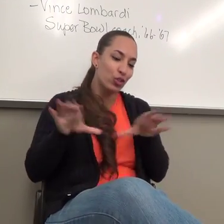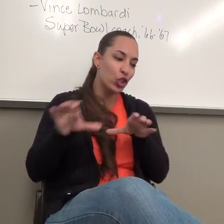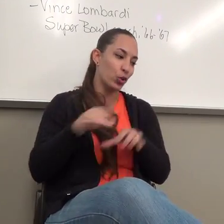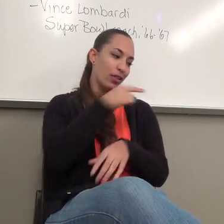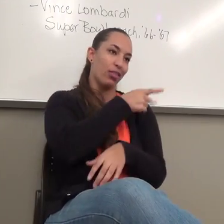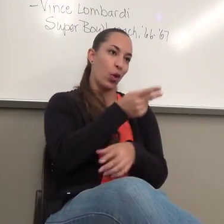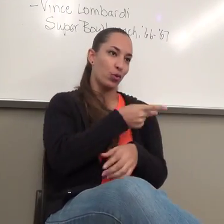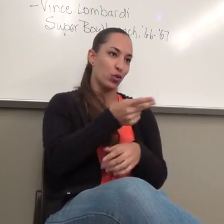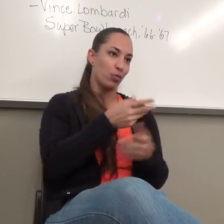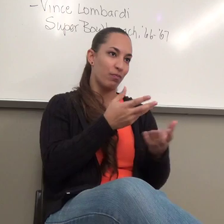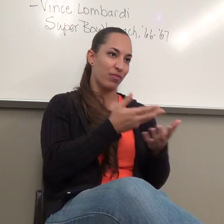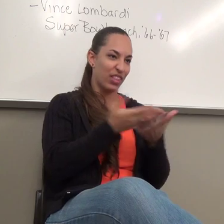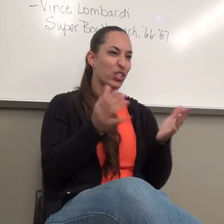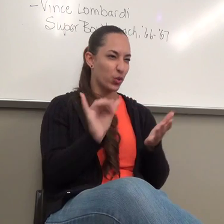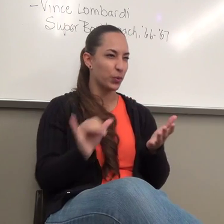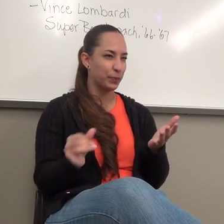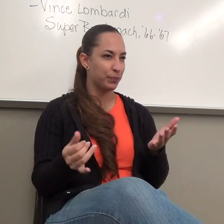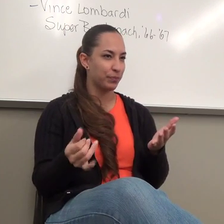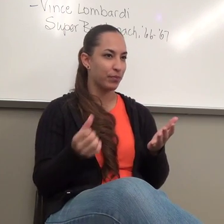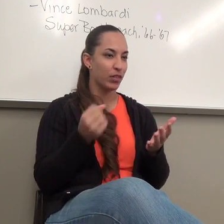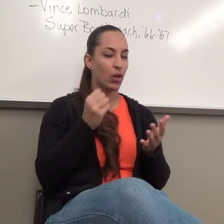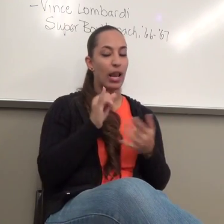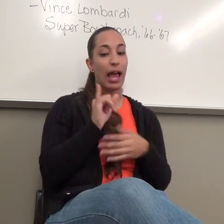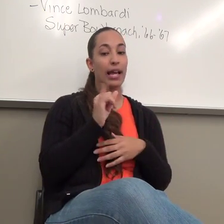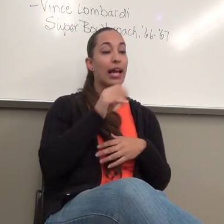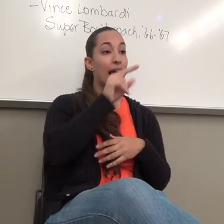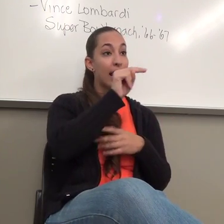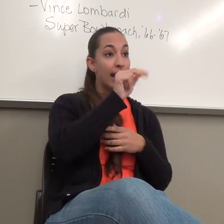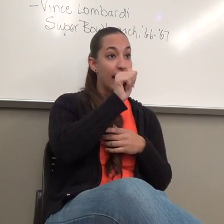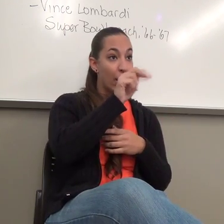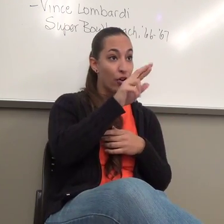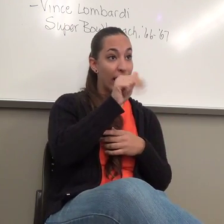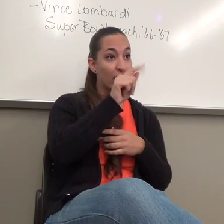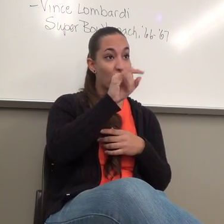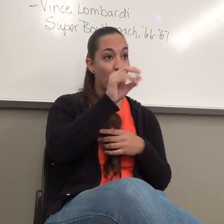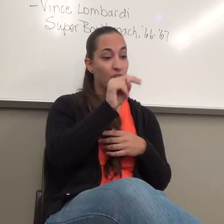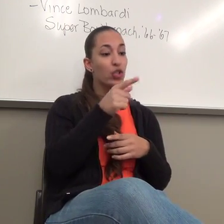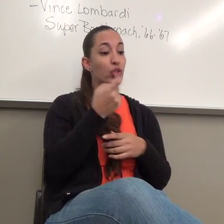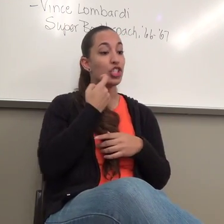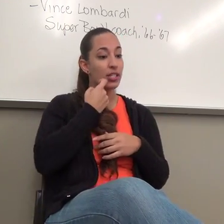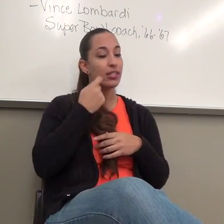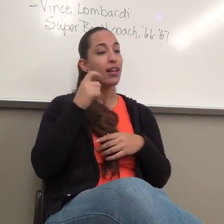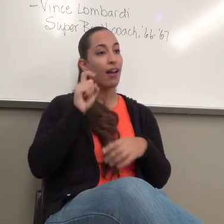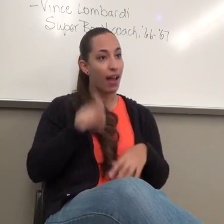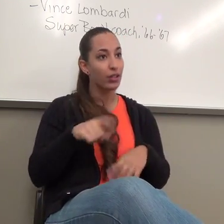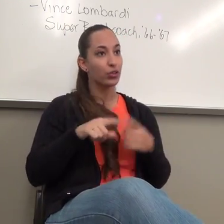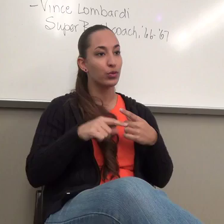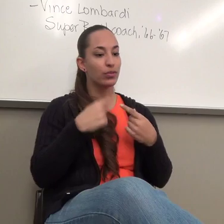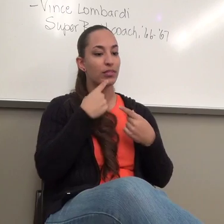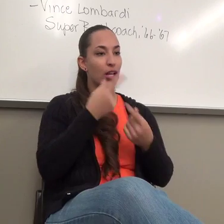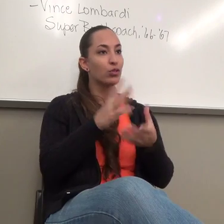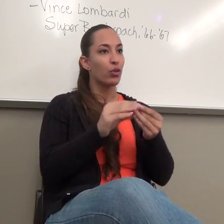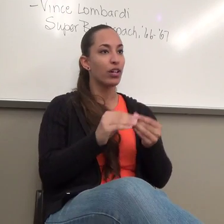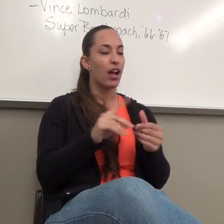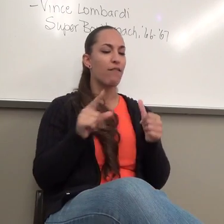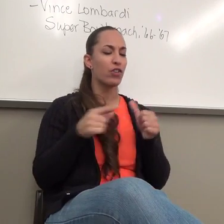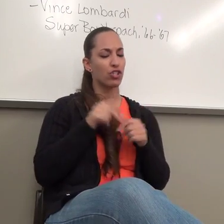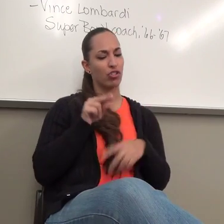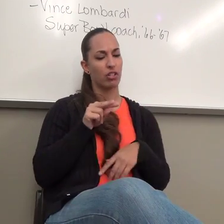room. The narration, you just had to tell a story. At first glance, that's easy. Oh, good, I've just described